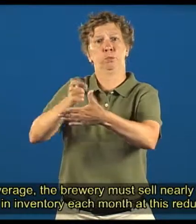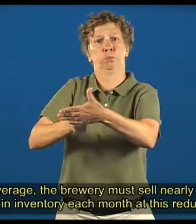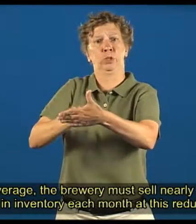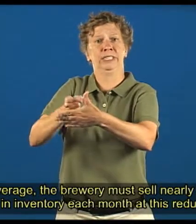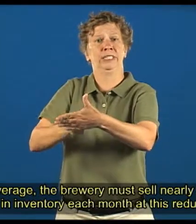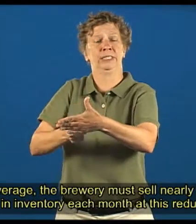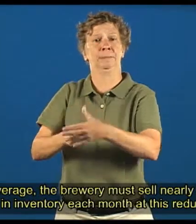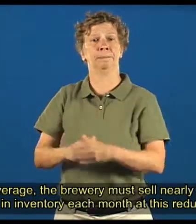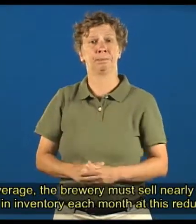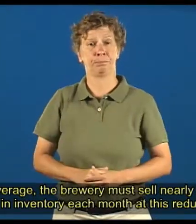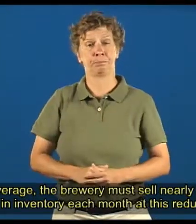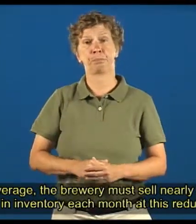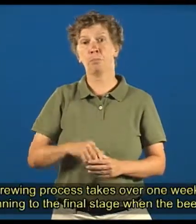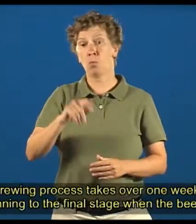price.